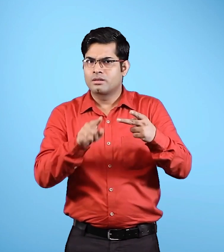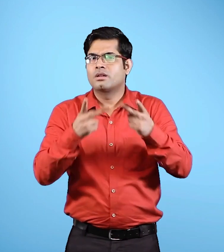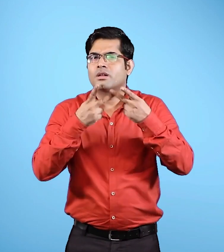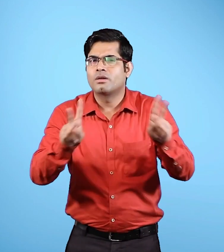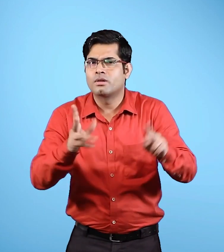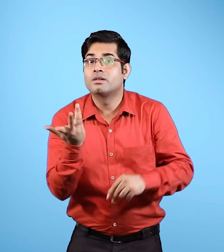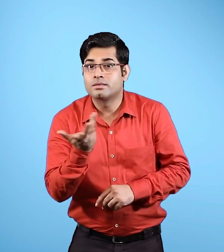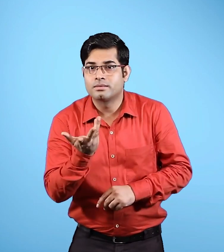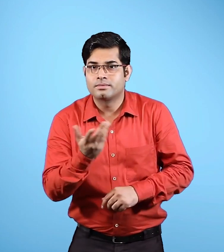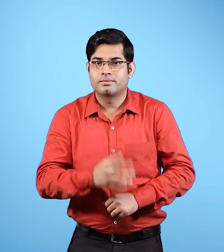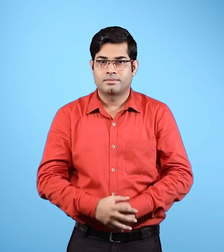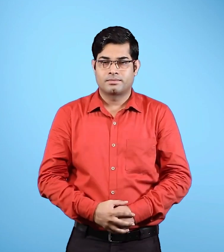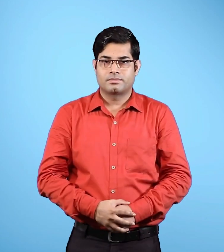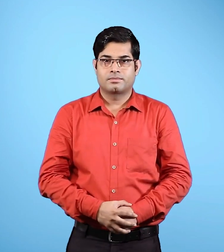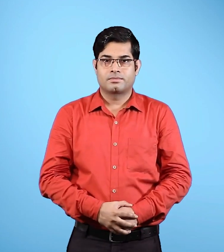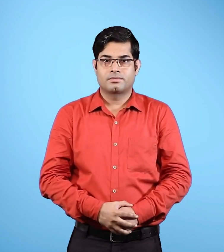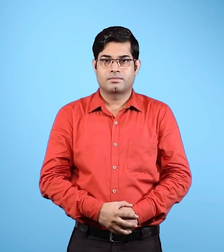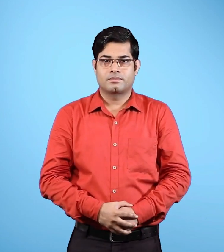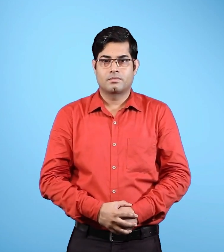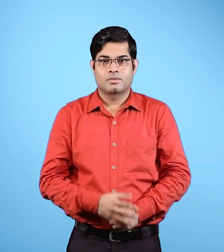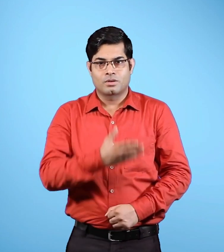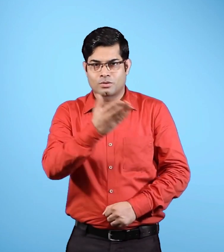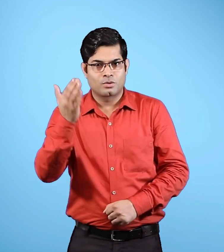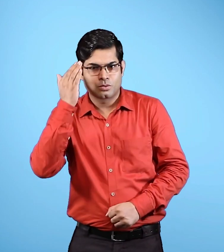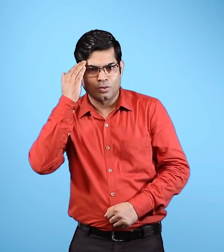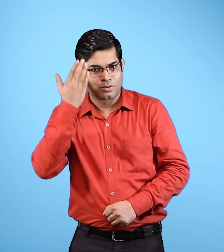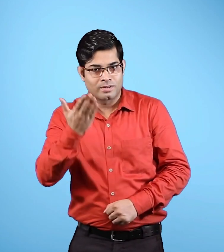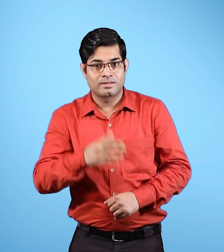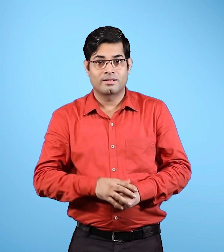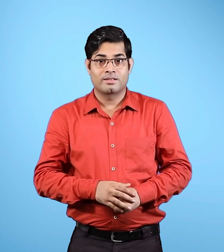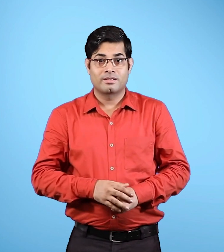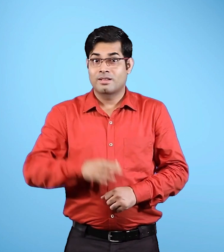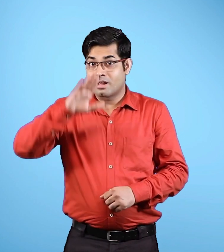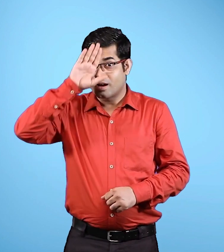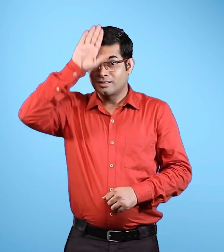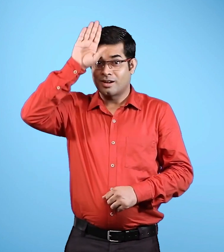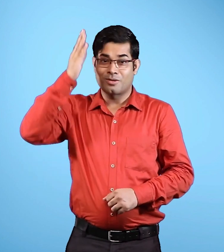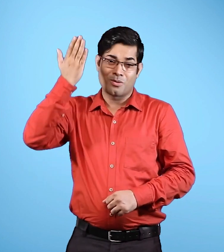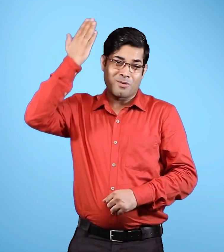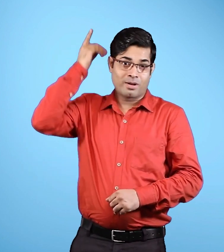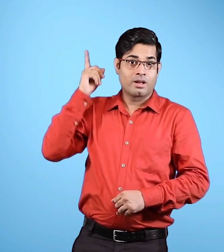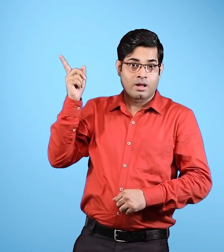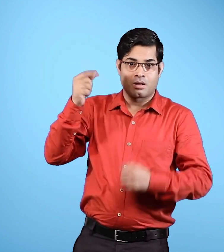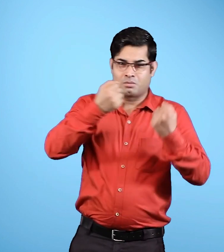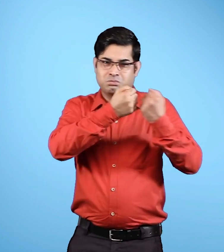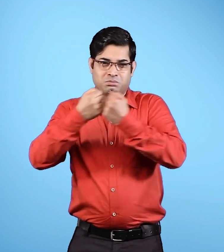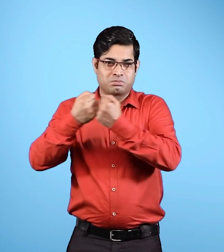Besides, there's another kind of difference. We know a great deal about kings and the battles they